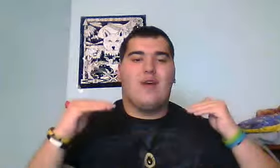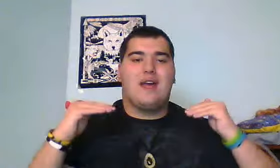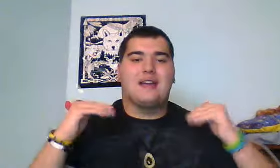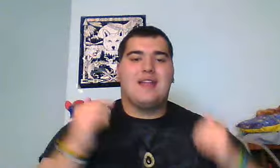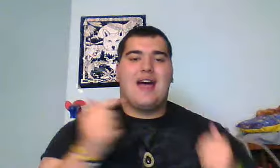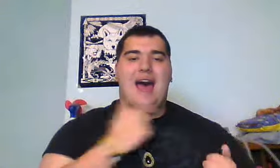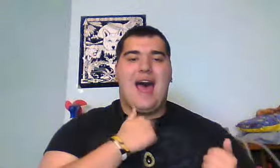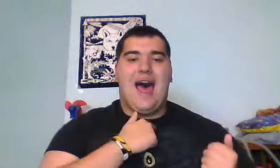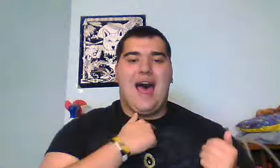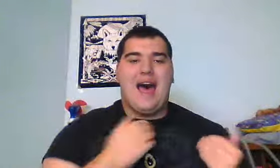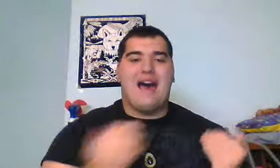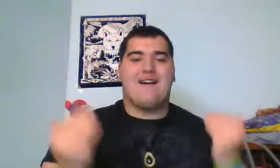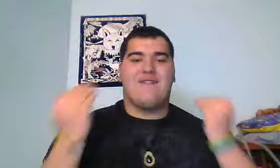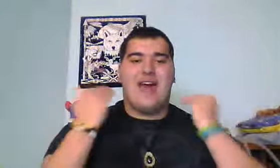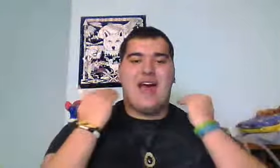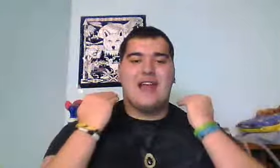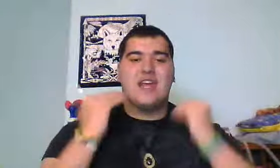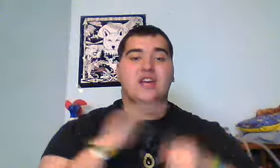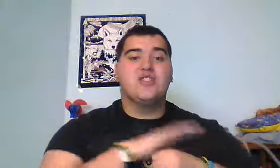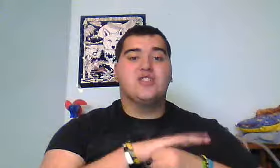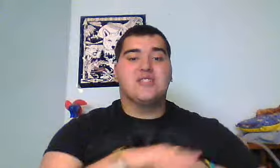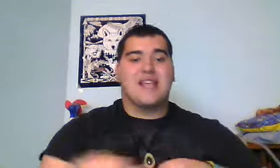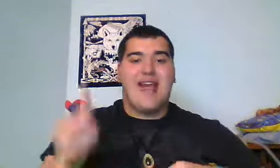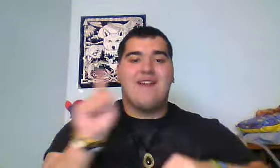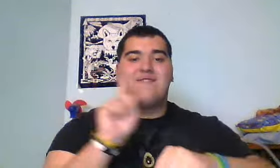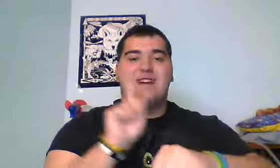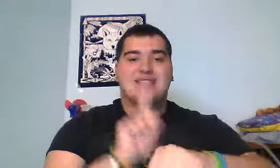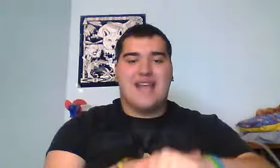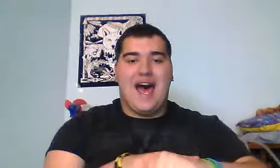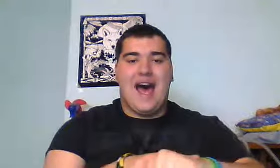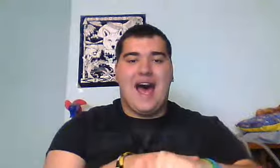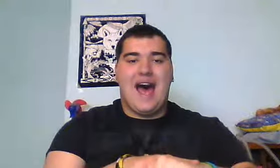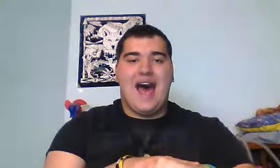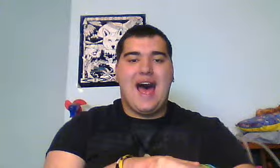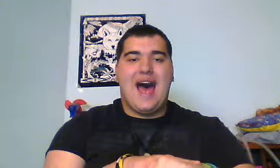well I've had just enough time